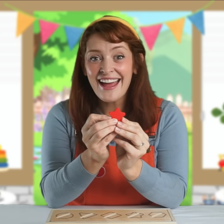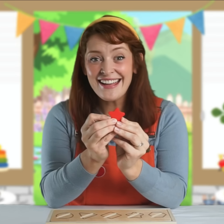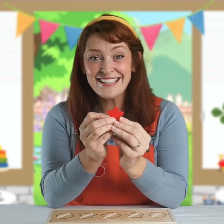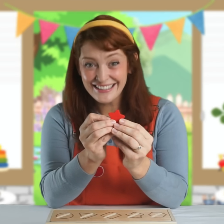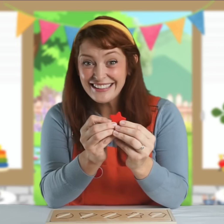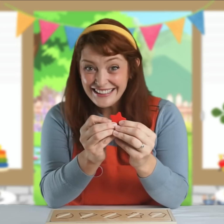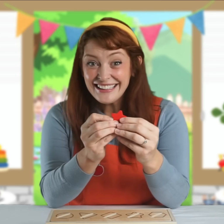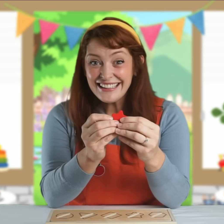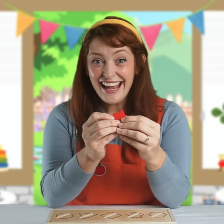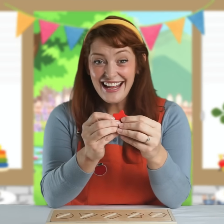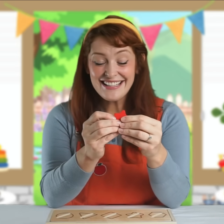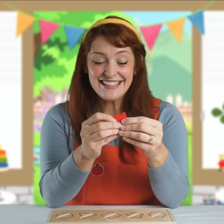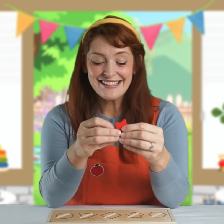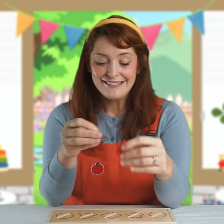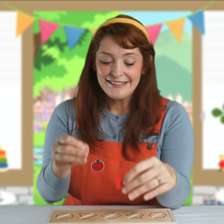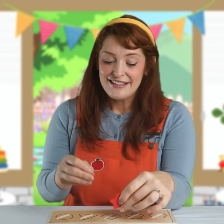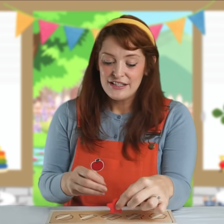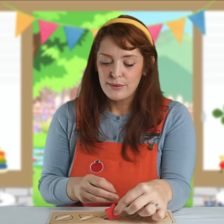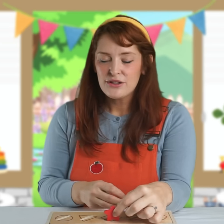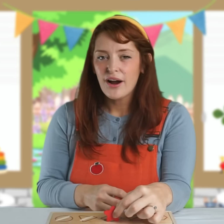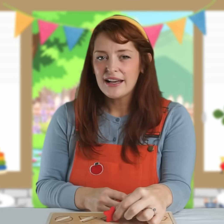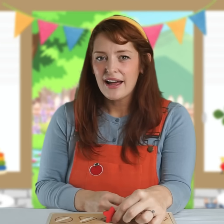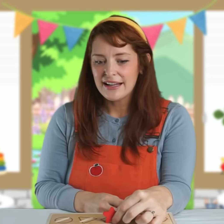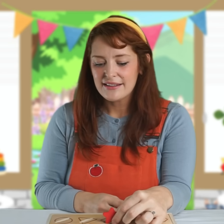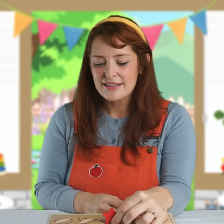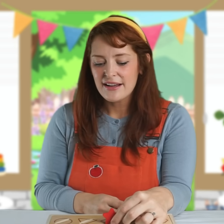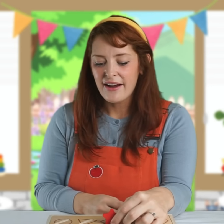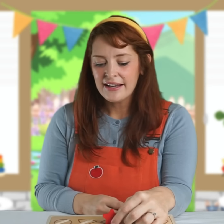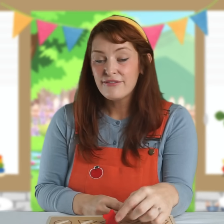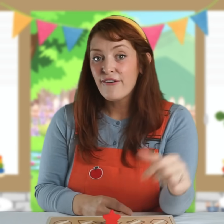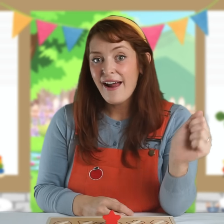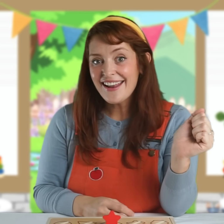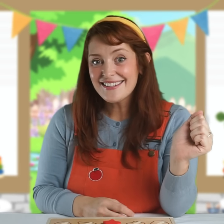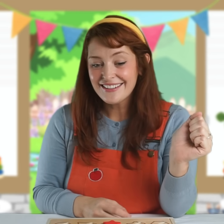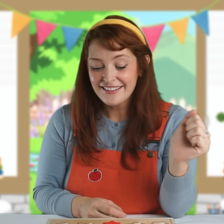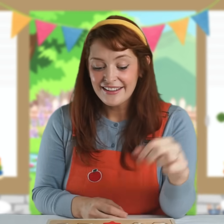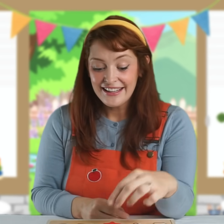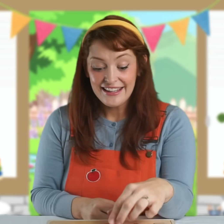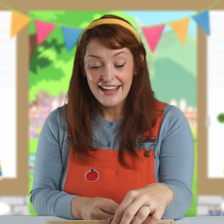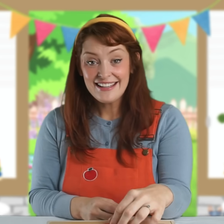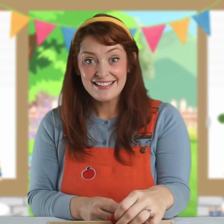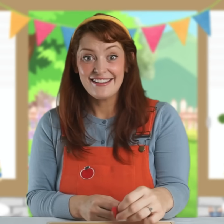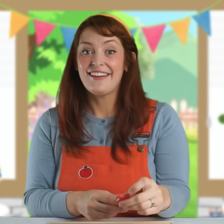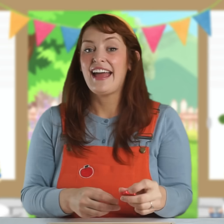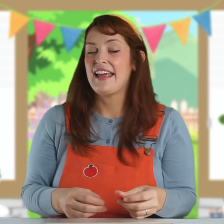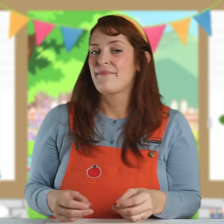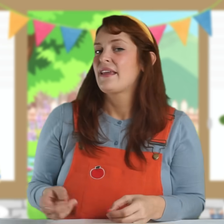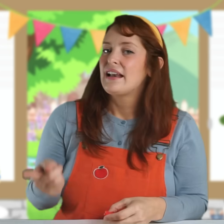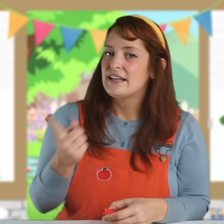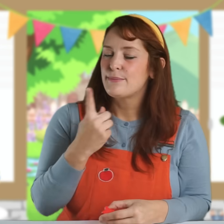Red. Yes. Shall we try learning the sign for red? Yes? Okay. Let's put